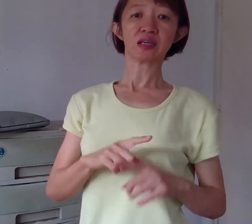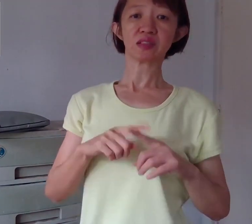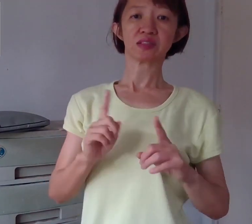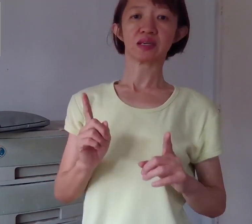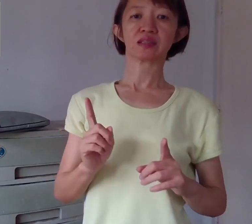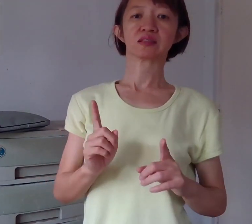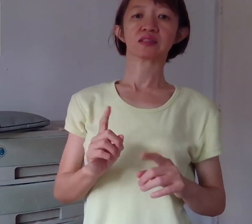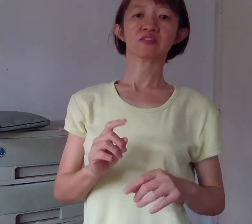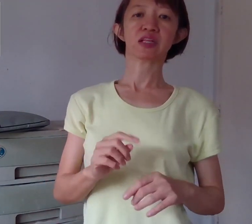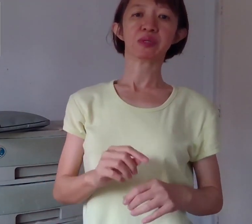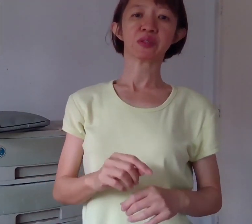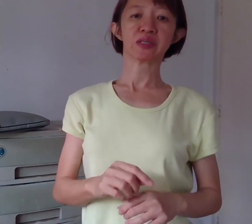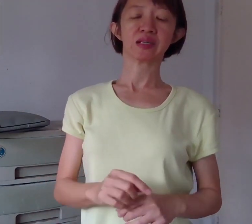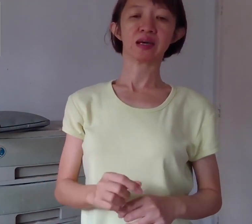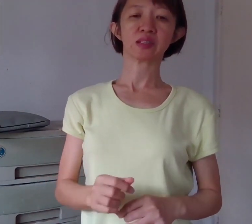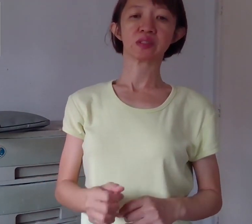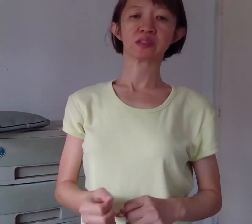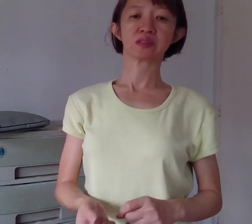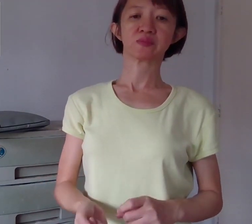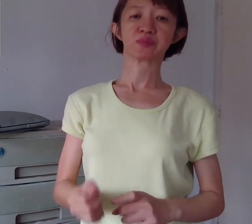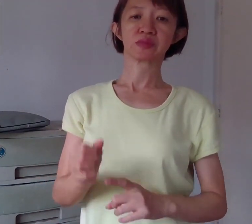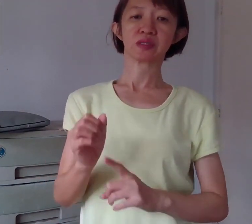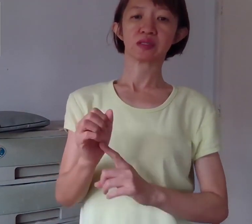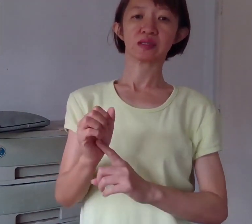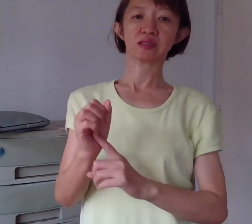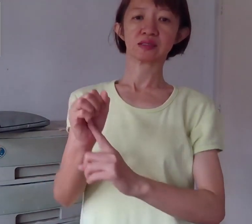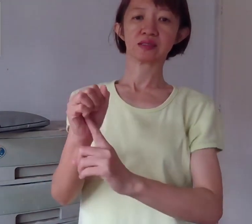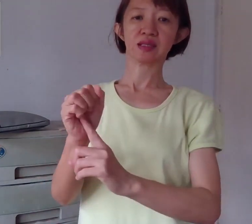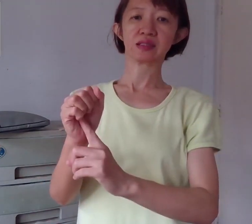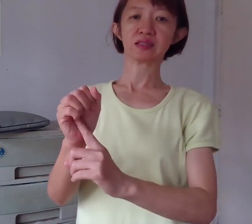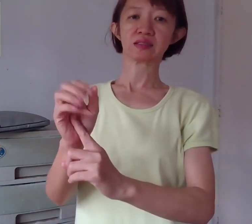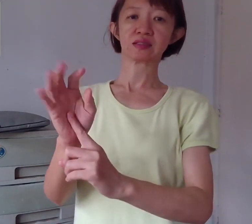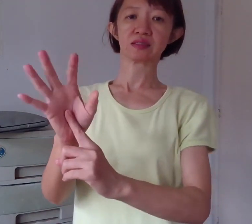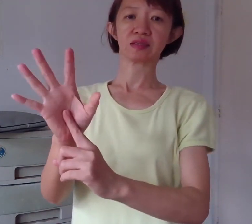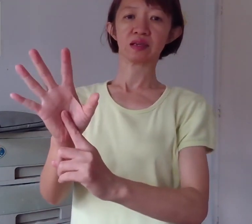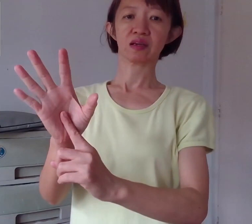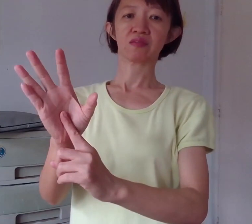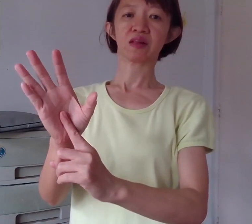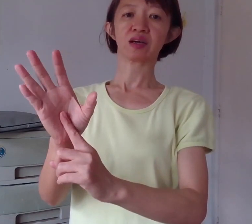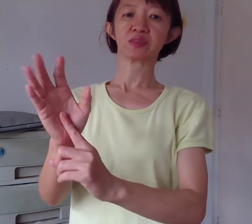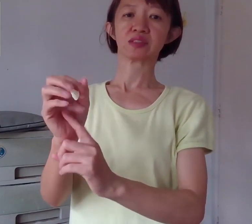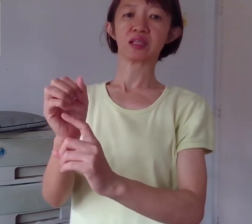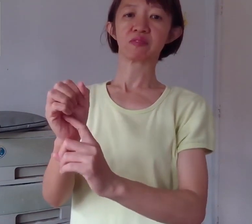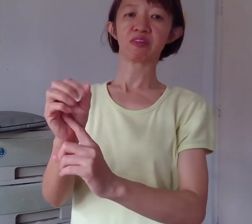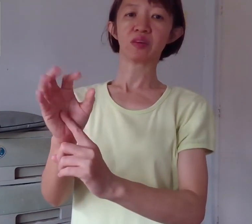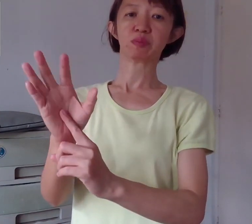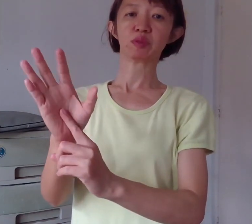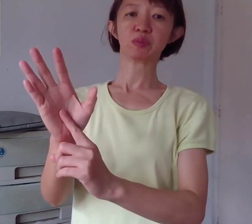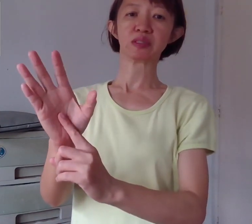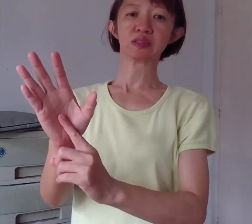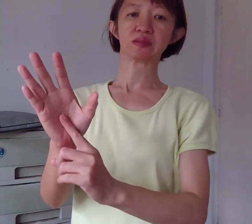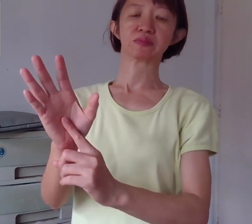another sign in Filipino Sign Language. It's like this. Flower is like flower bloom.